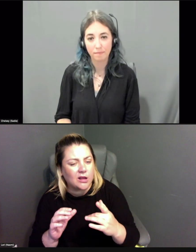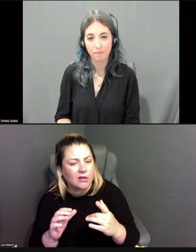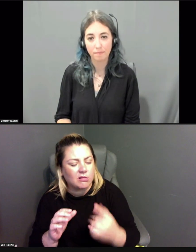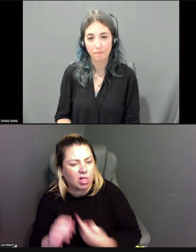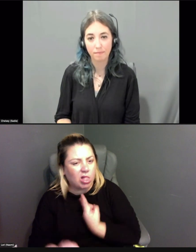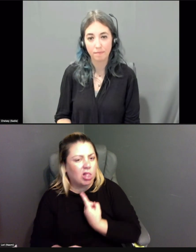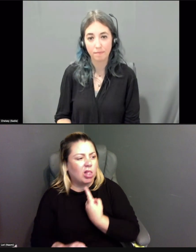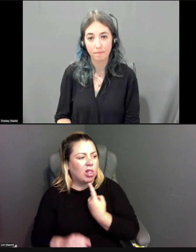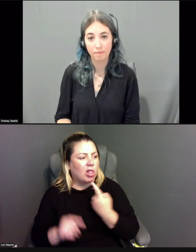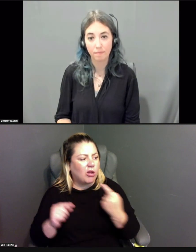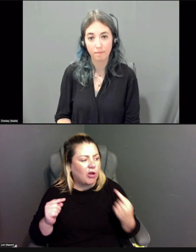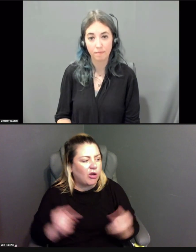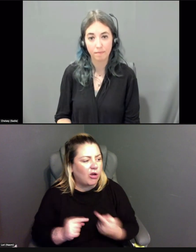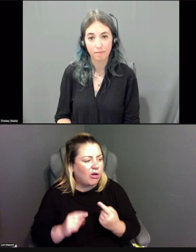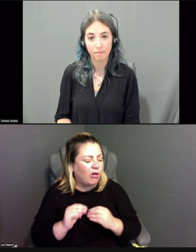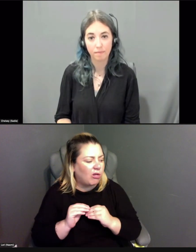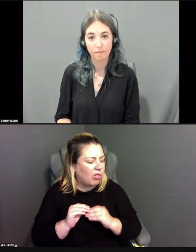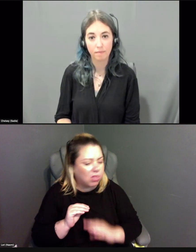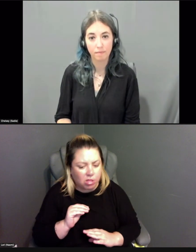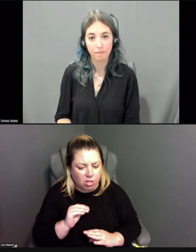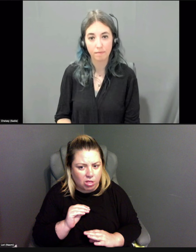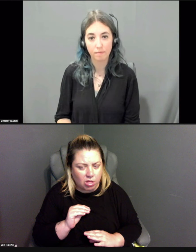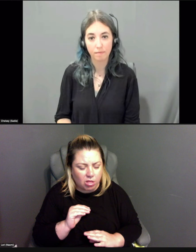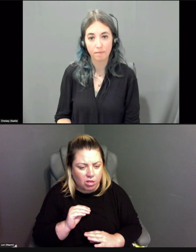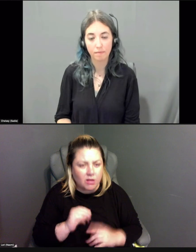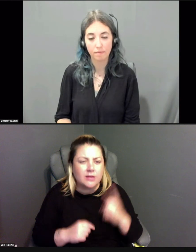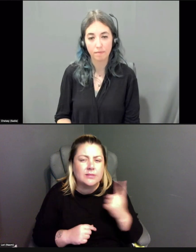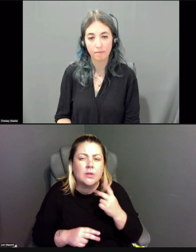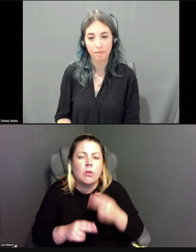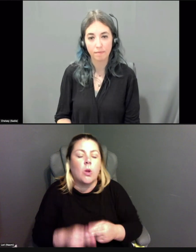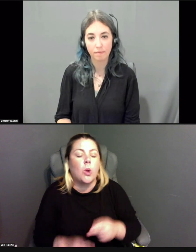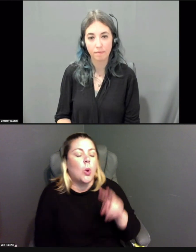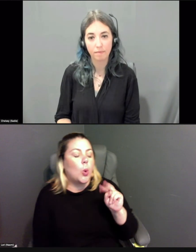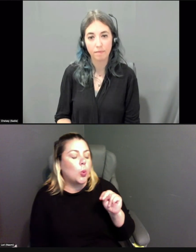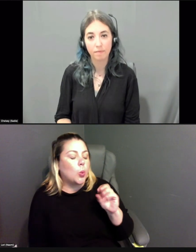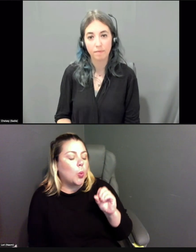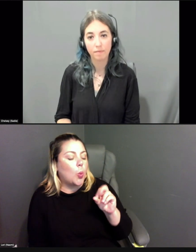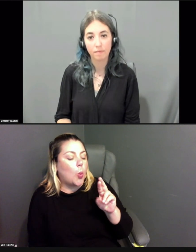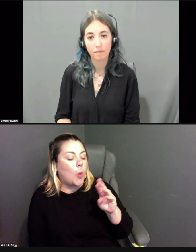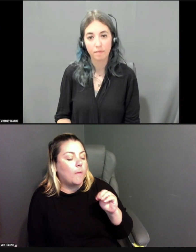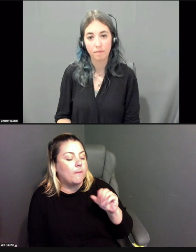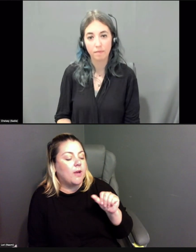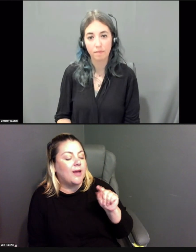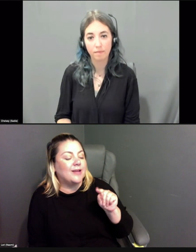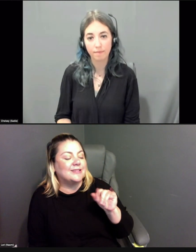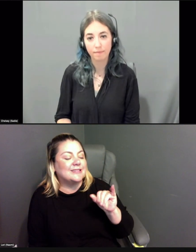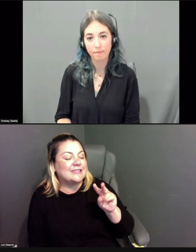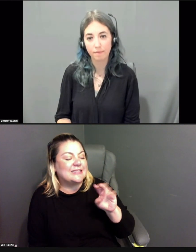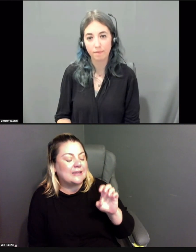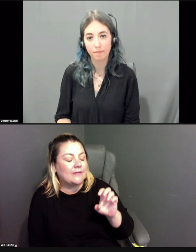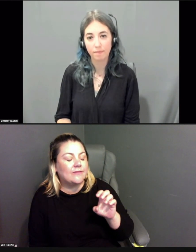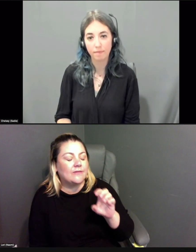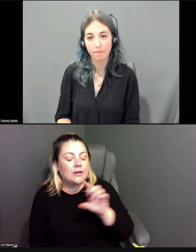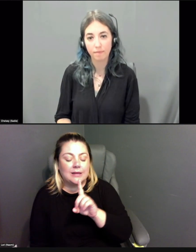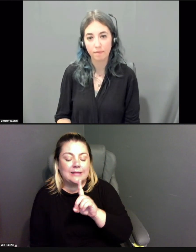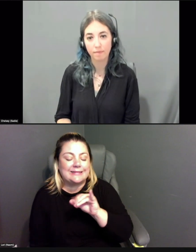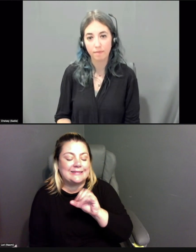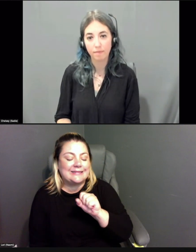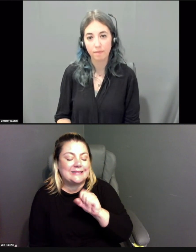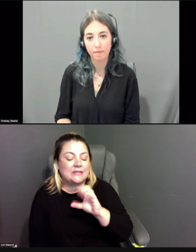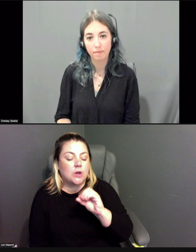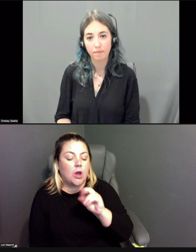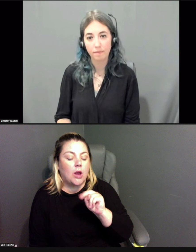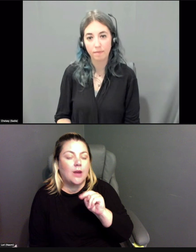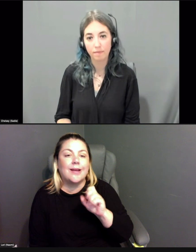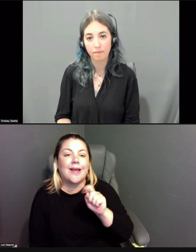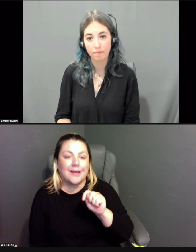people. So there's this concept called normative discontent. It's this phrase that was developed quite some time ago to refer to the